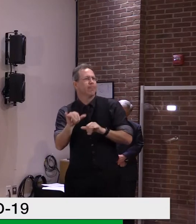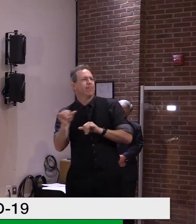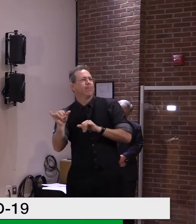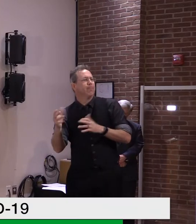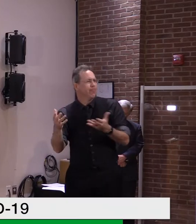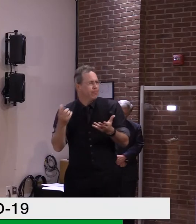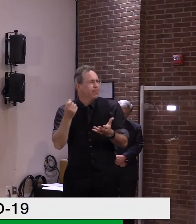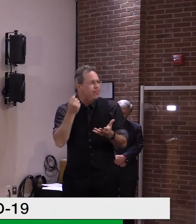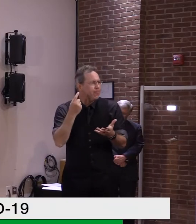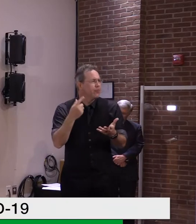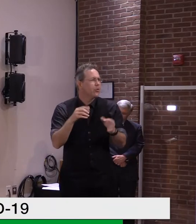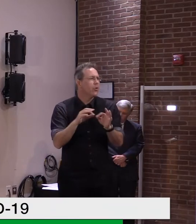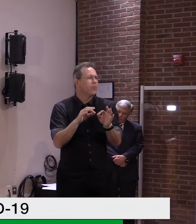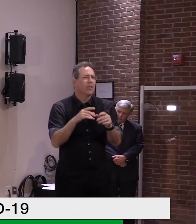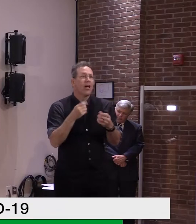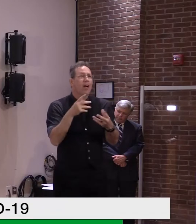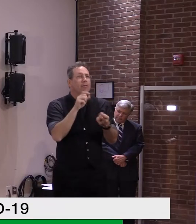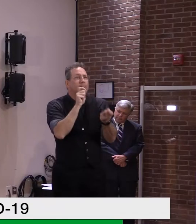category.